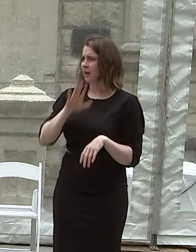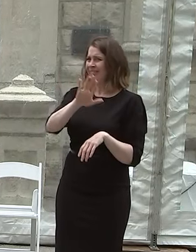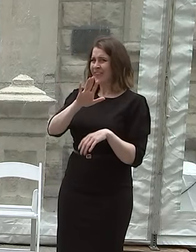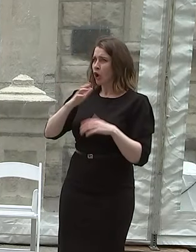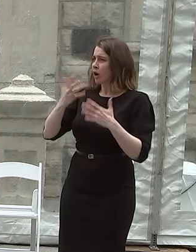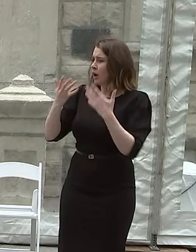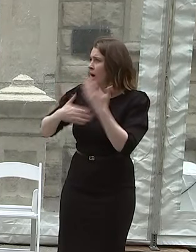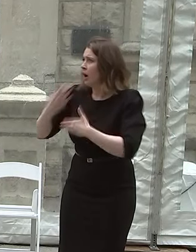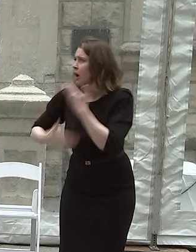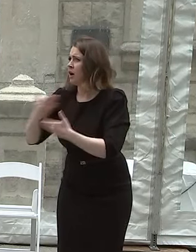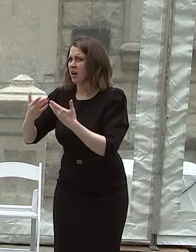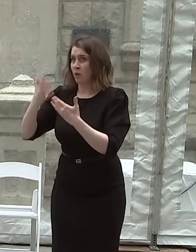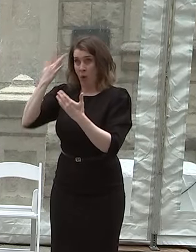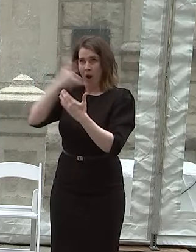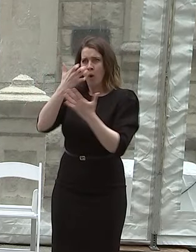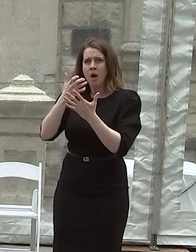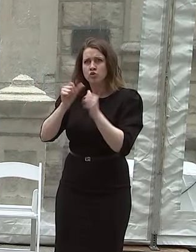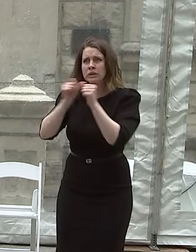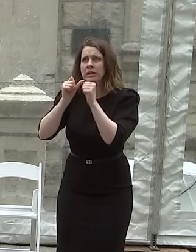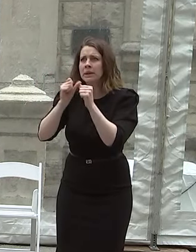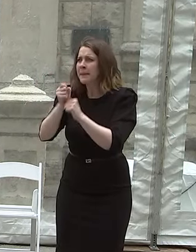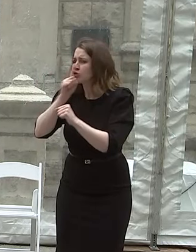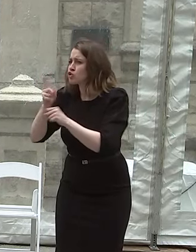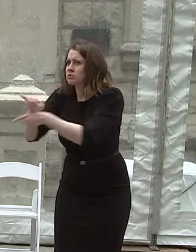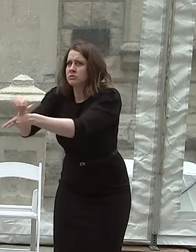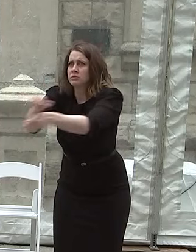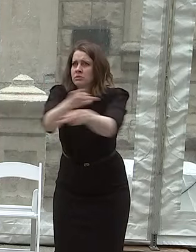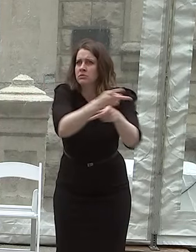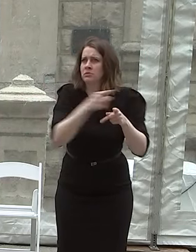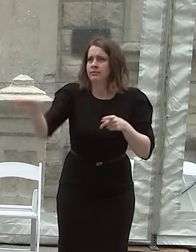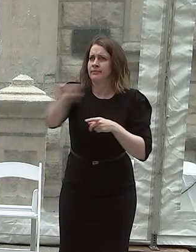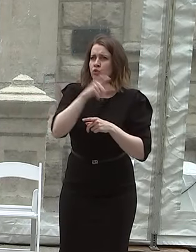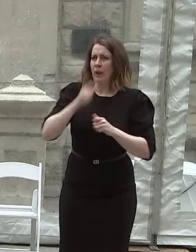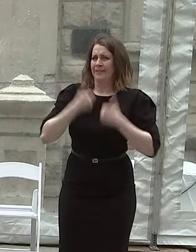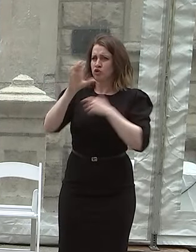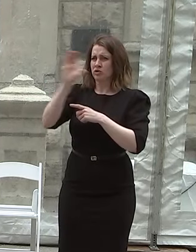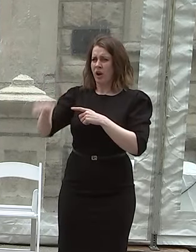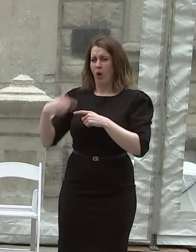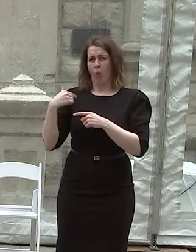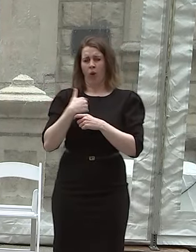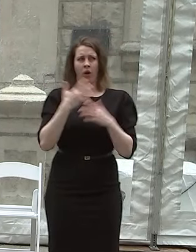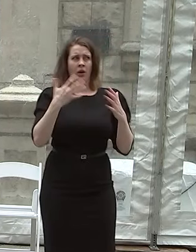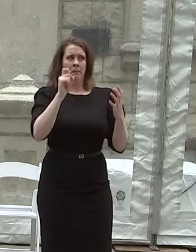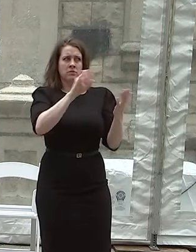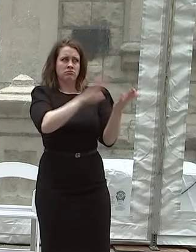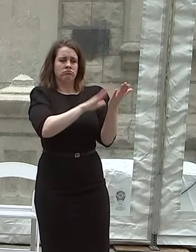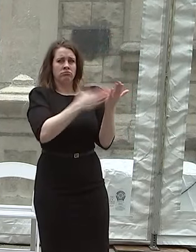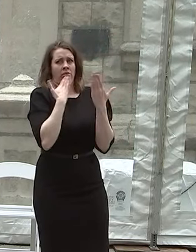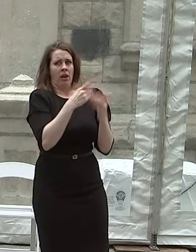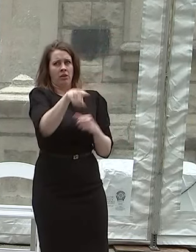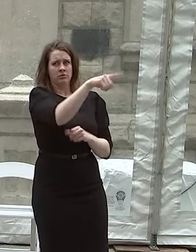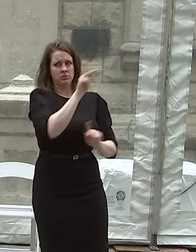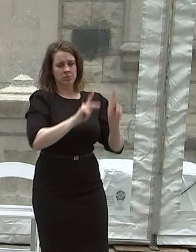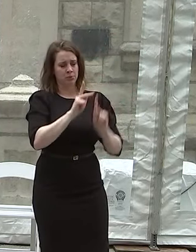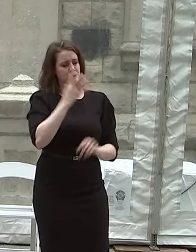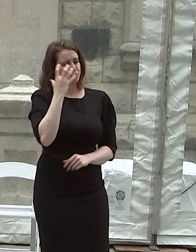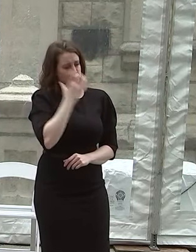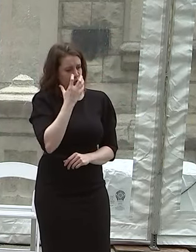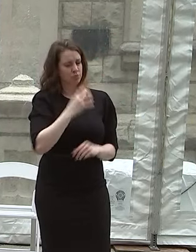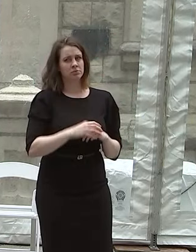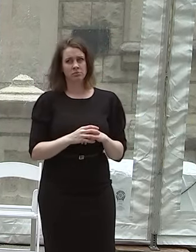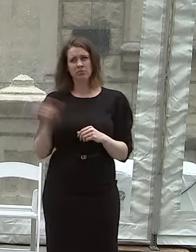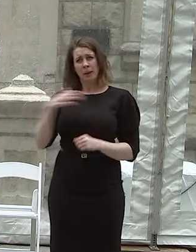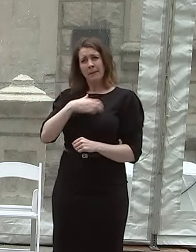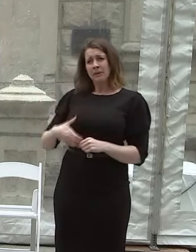sure this city keeps moving. We all owe all of these workers a debt of gratitude. As Mayor Lightfoot